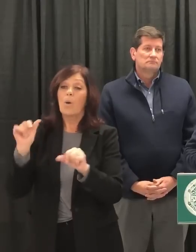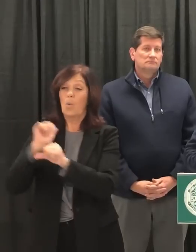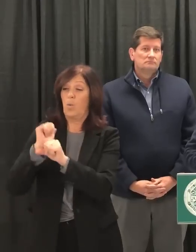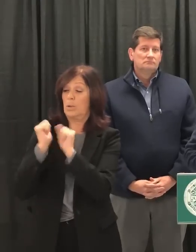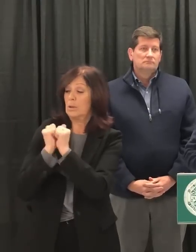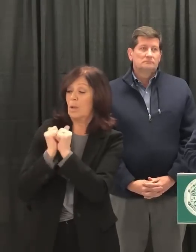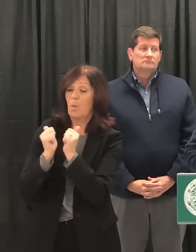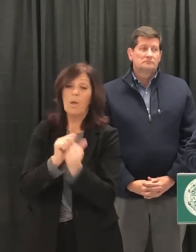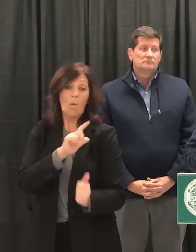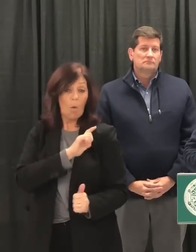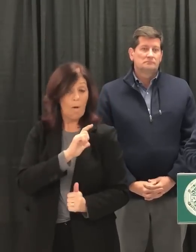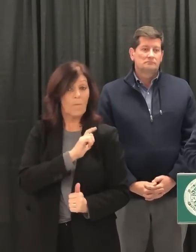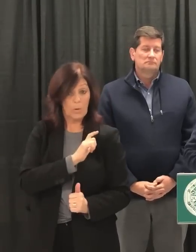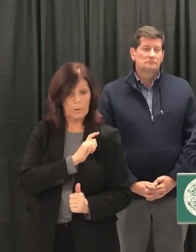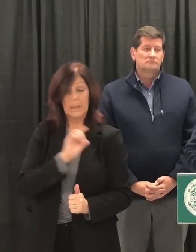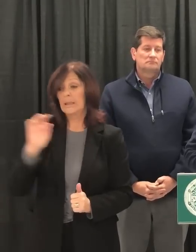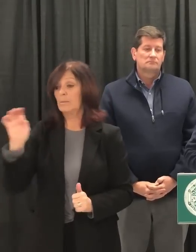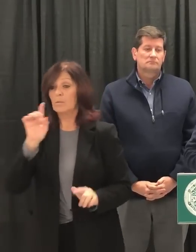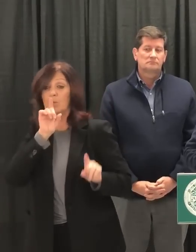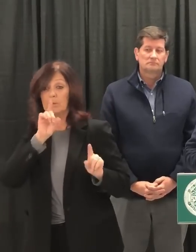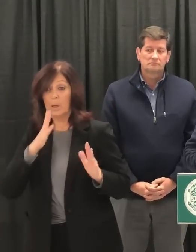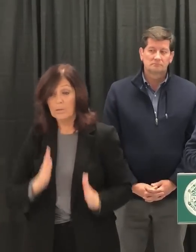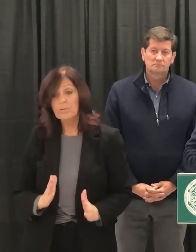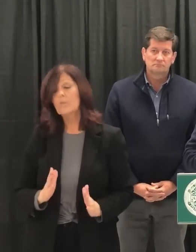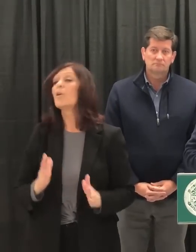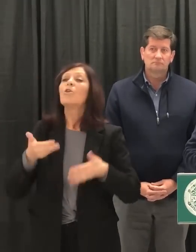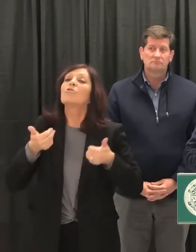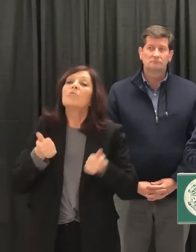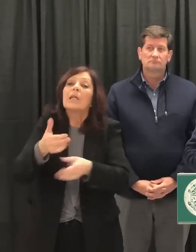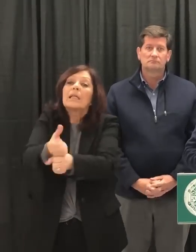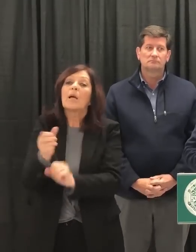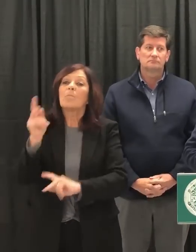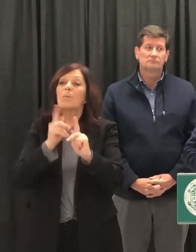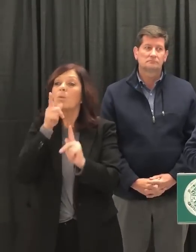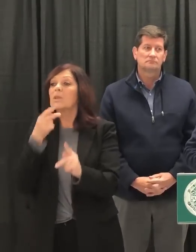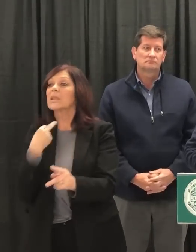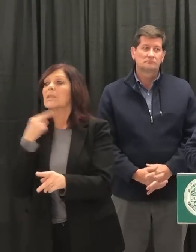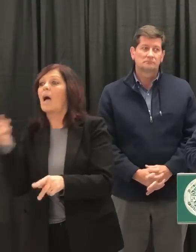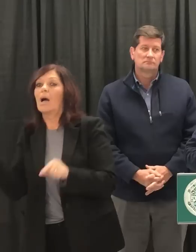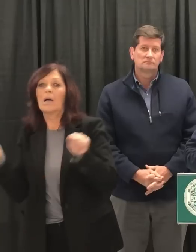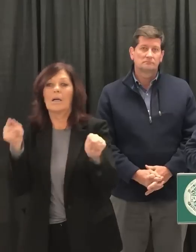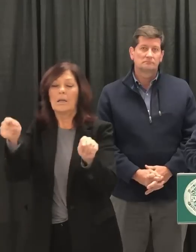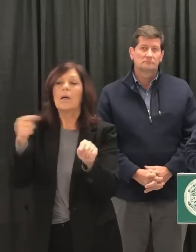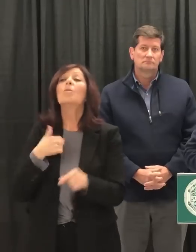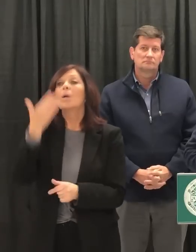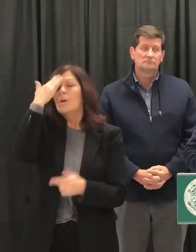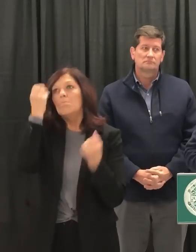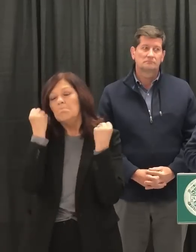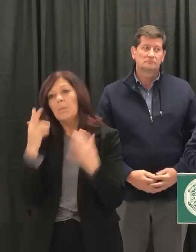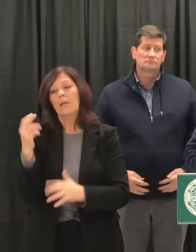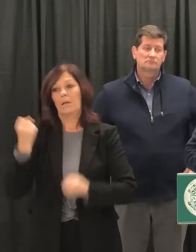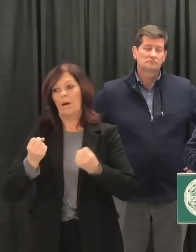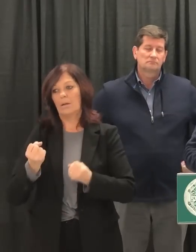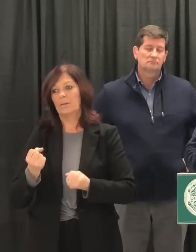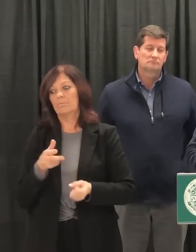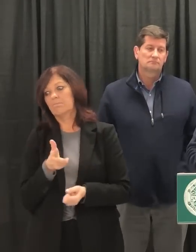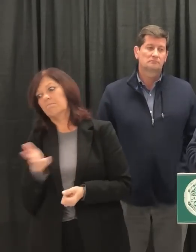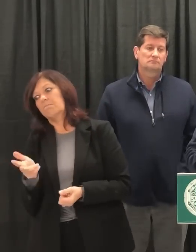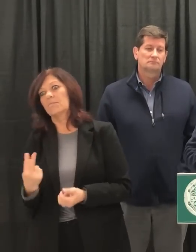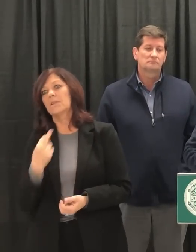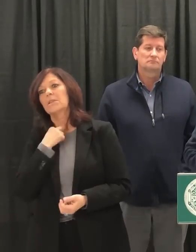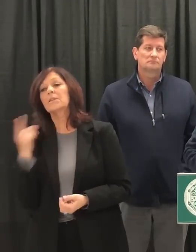side with law enforcement, emergency responders, trying to get people that are stuck. We know of multiple cars that are stuck there. The